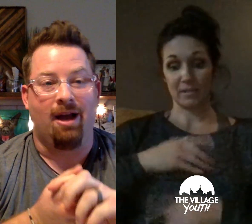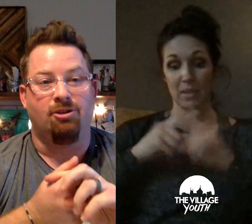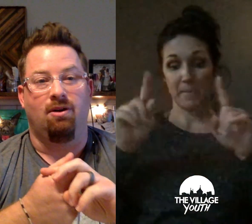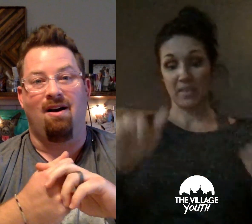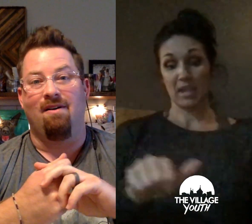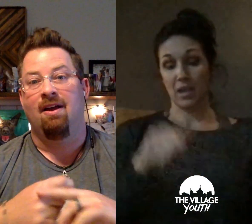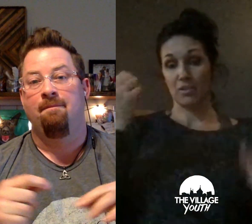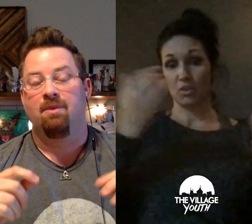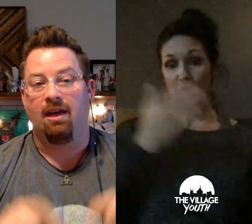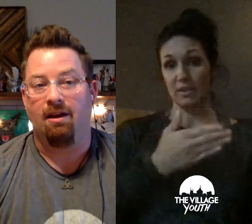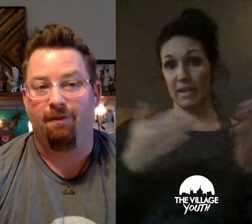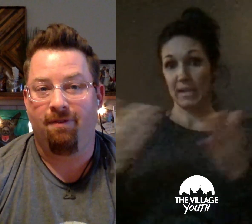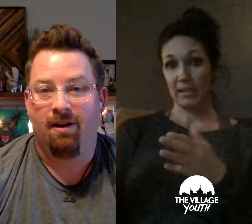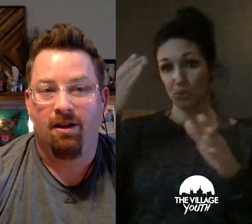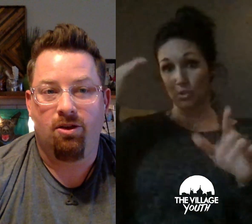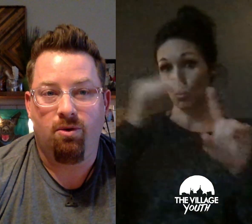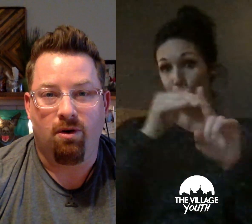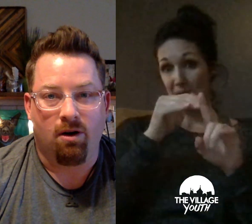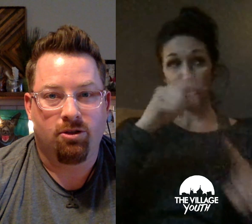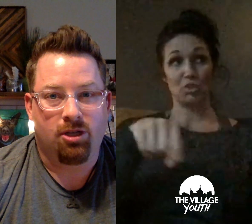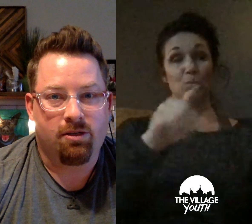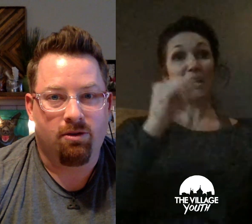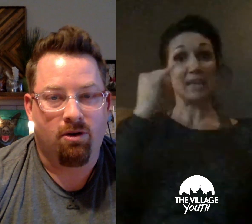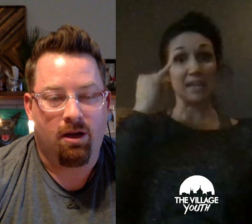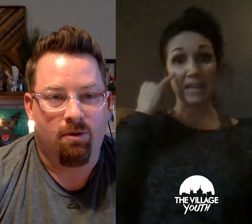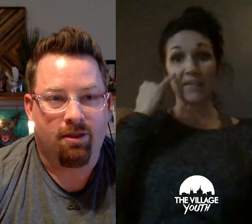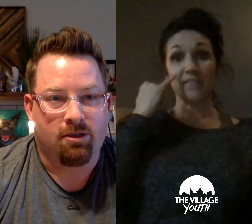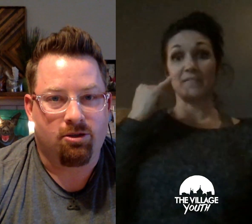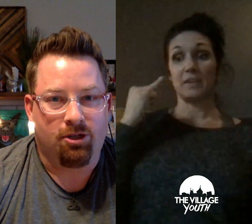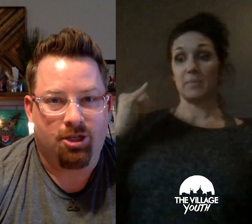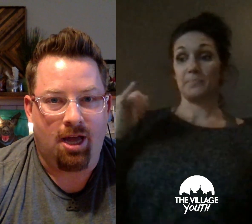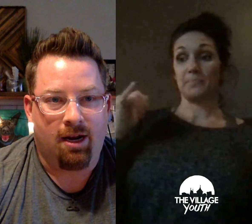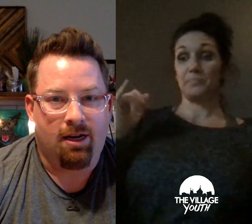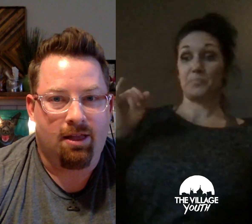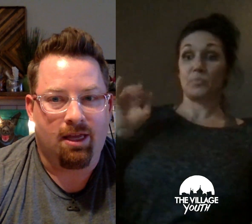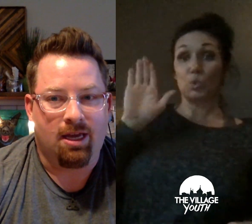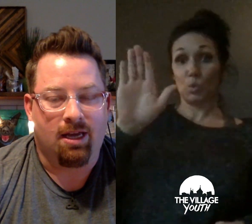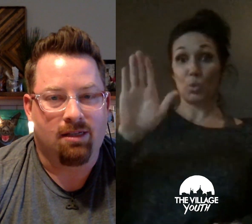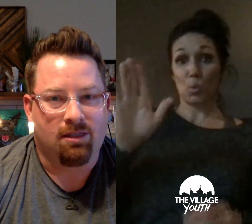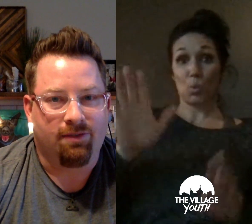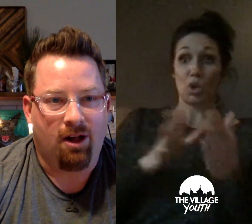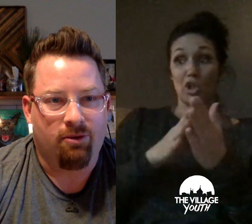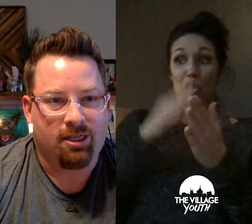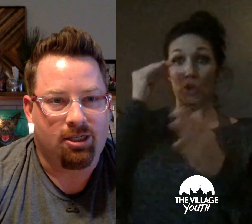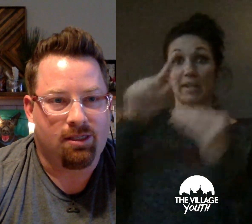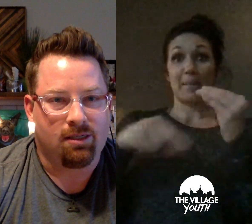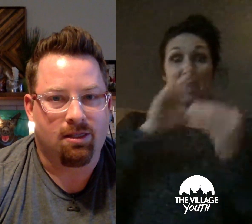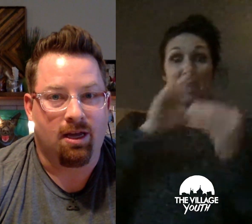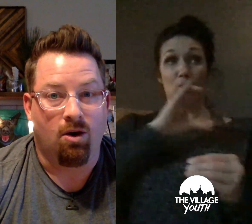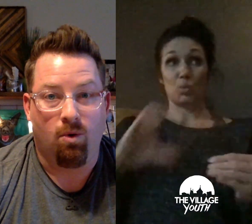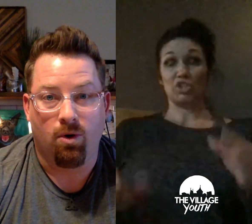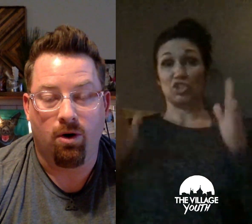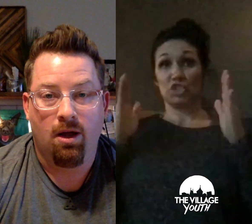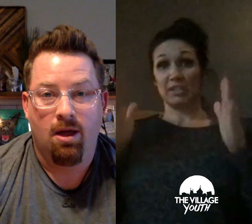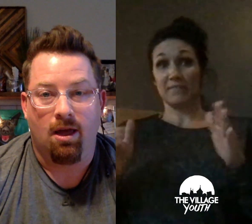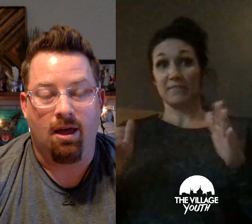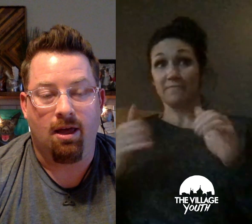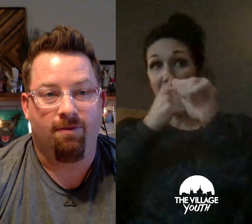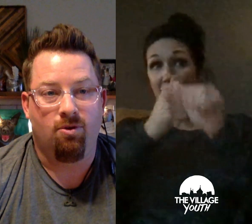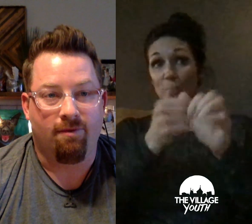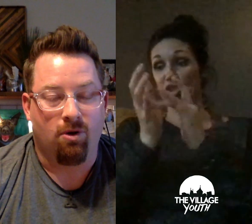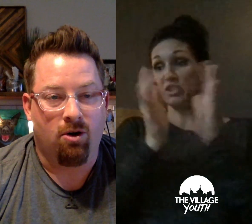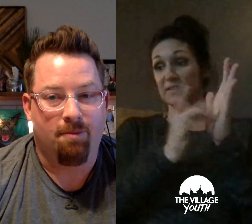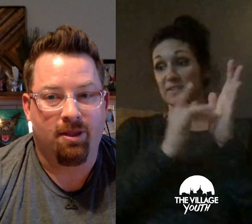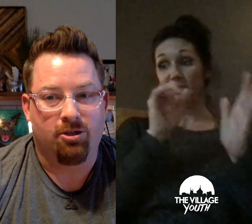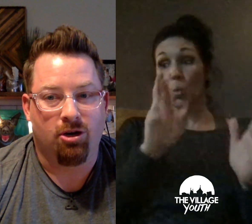to remind you of, if you are just learning what this Christianity thing is, this following Jesus thing, or if